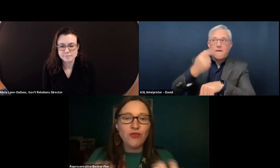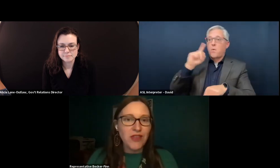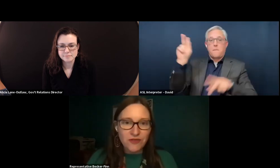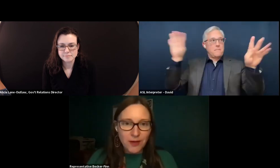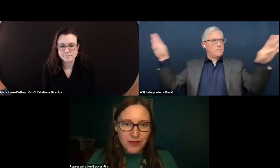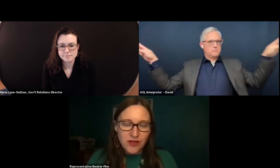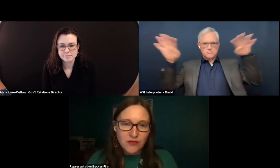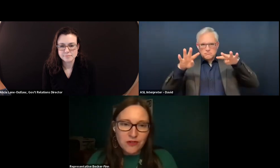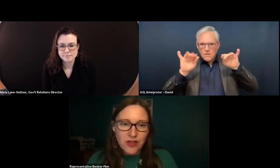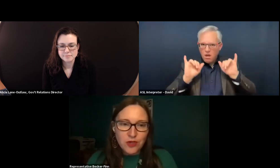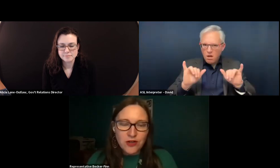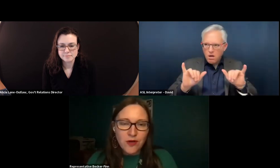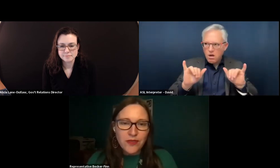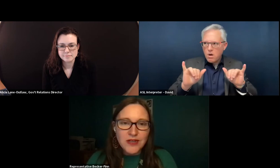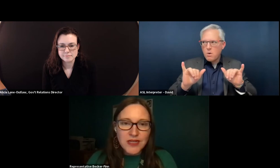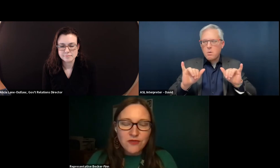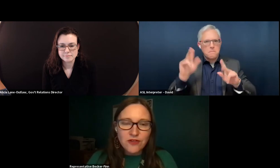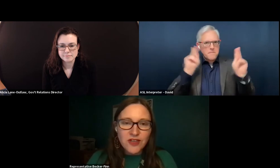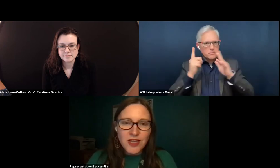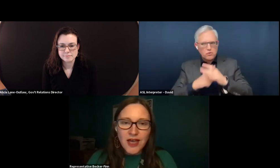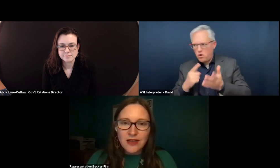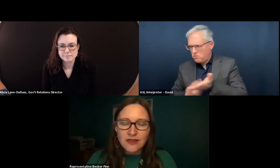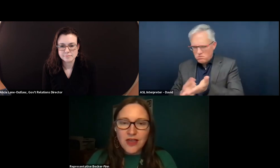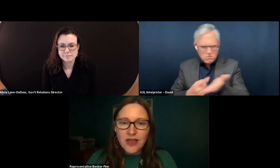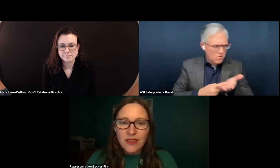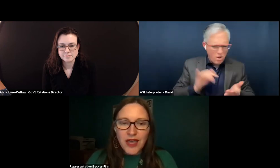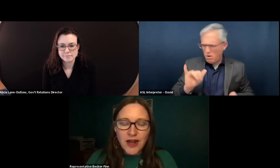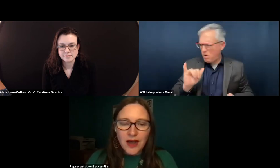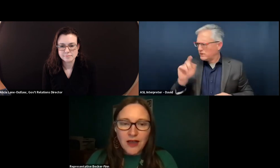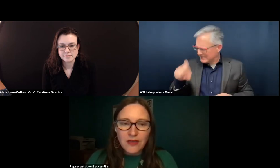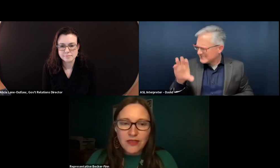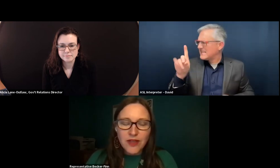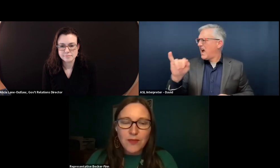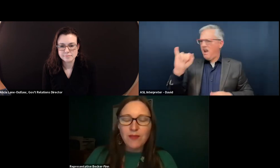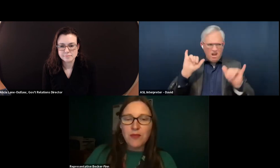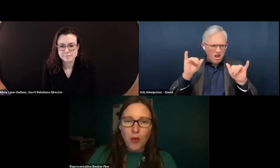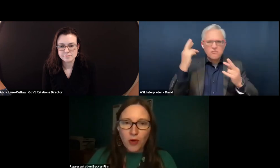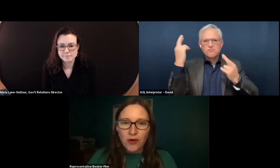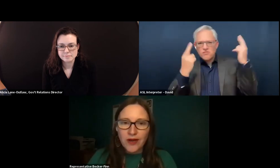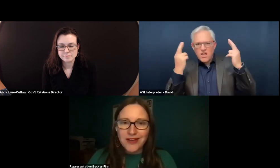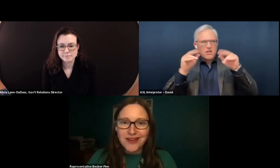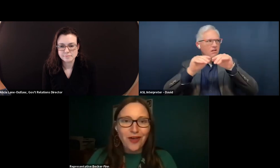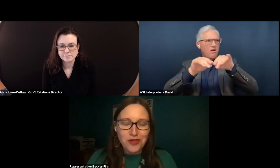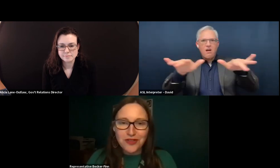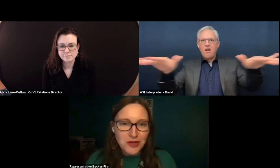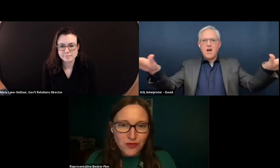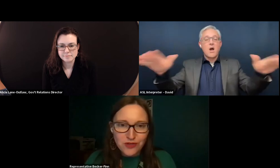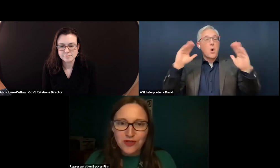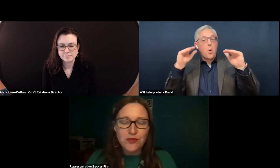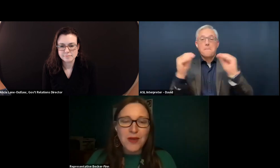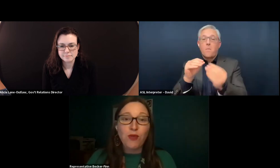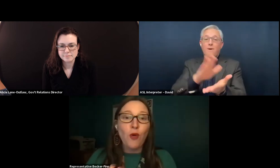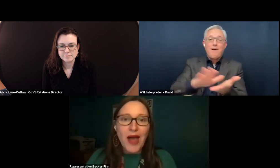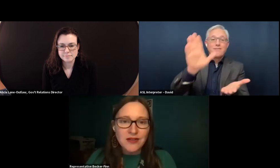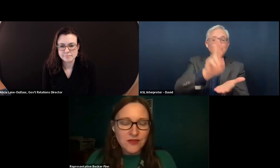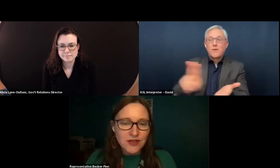and lift up this conversation about the need for CDIs, that there may be more colleges and